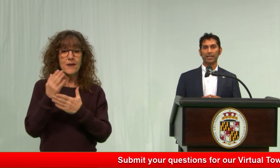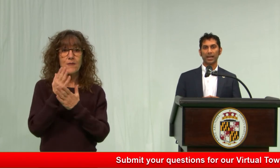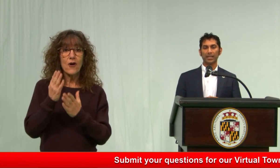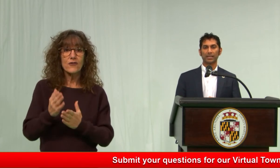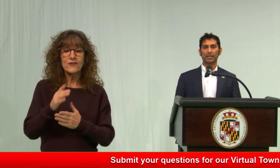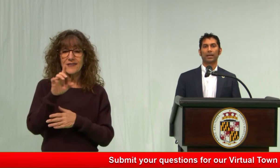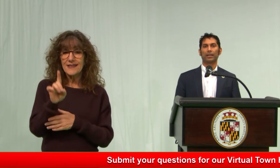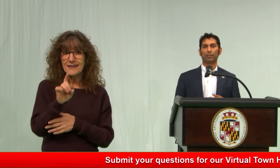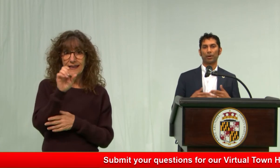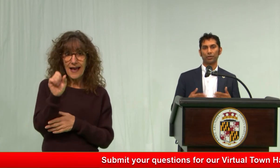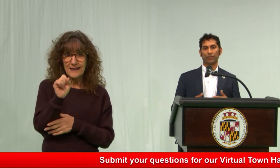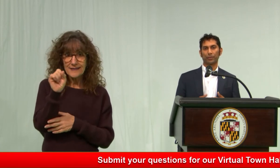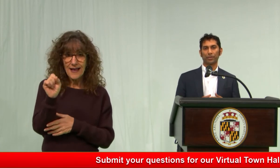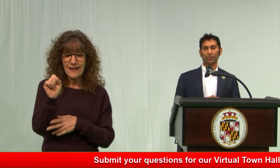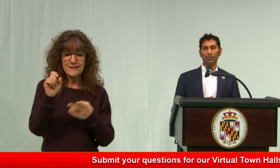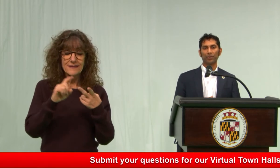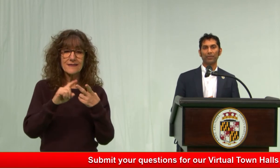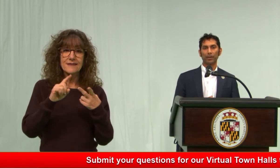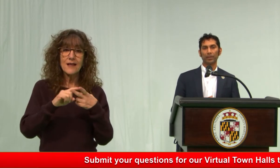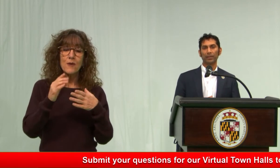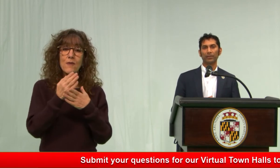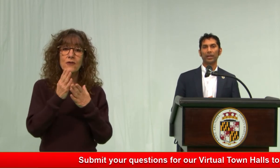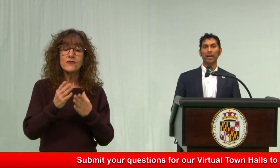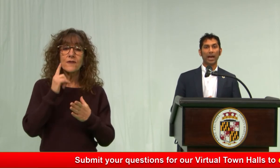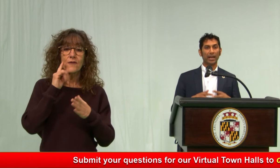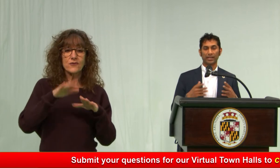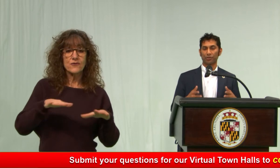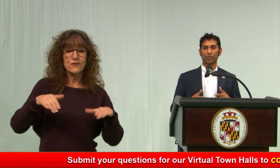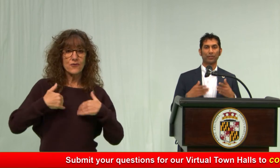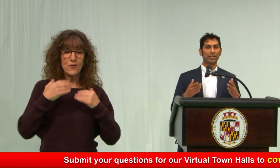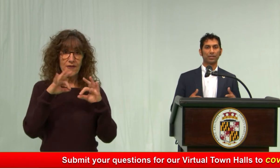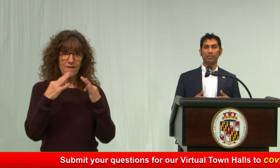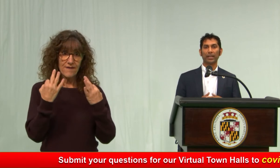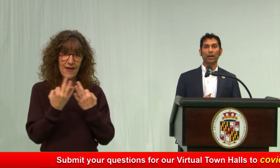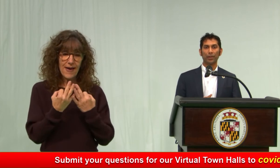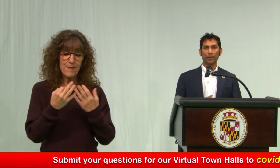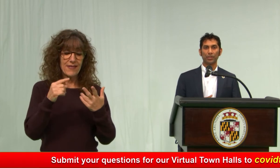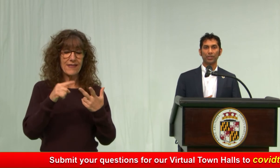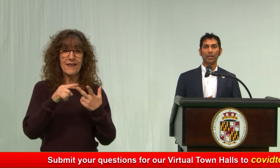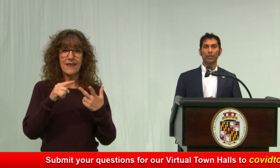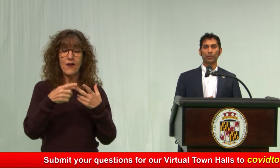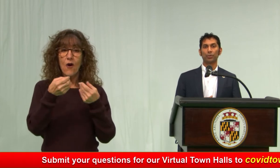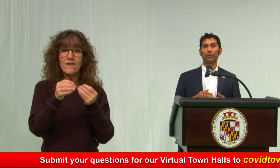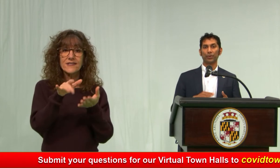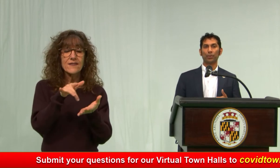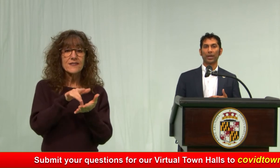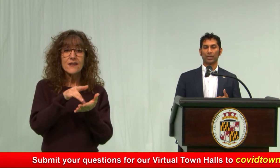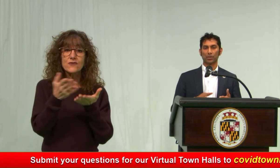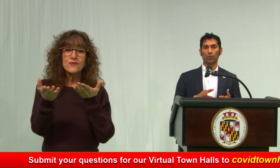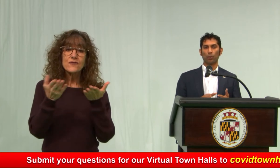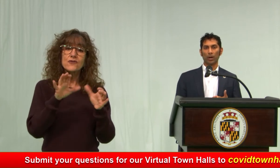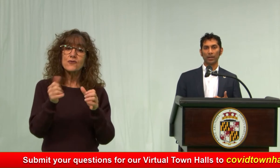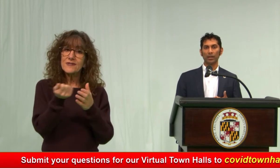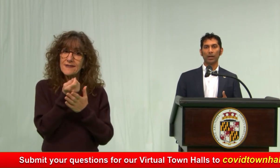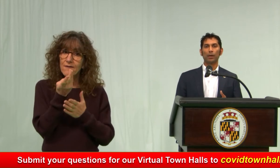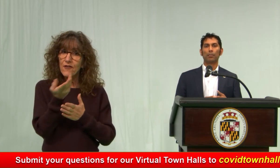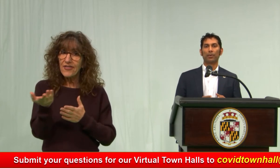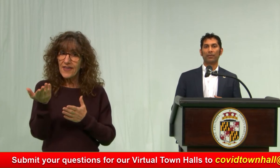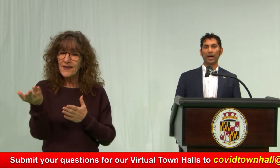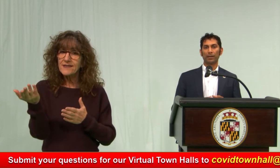at DSS and the Partnership for Children, Youth, and Families, Central Services, many others, to do a few things.